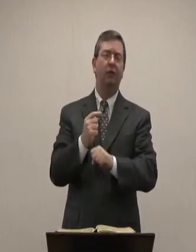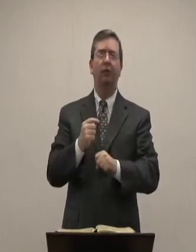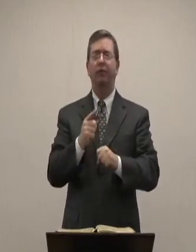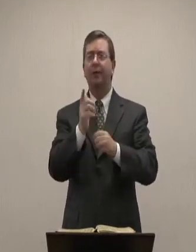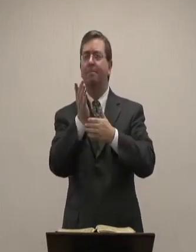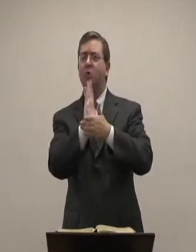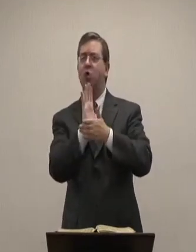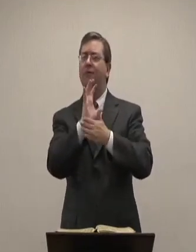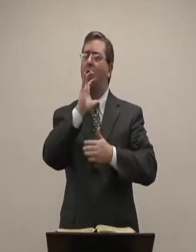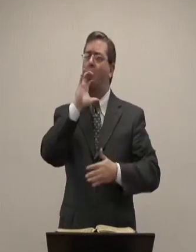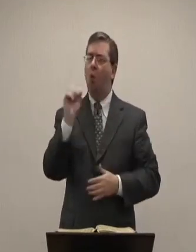year.